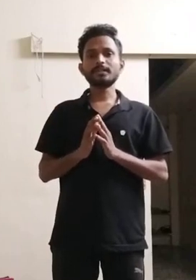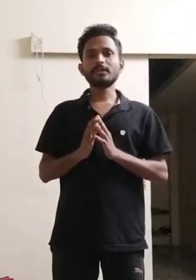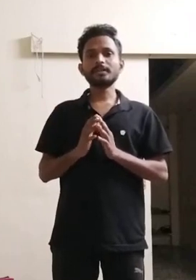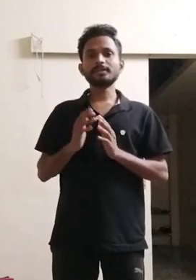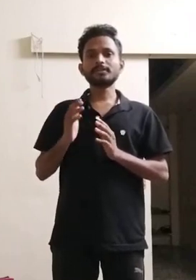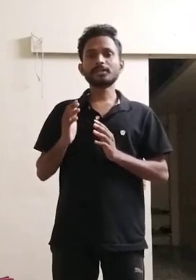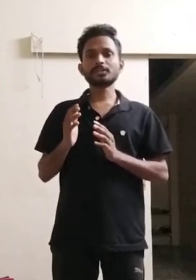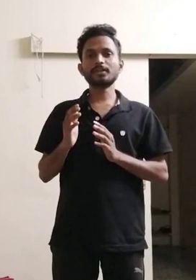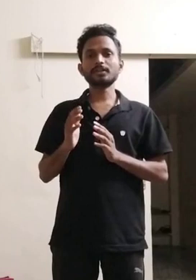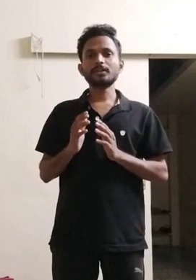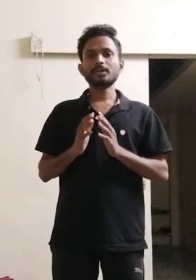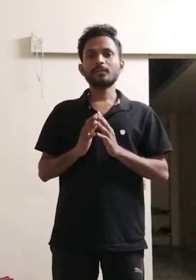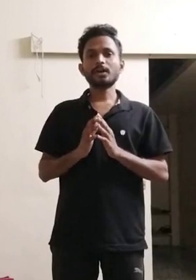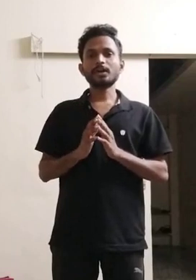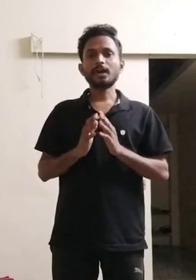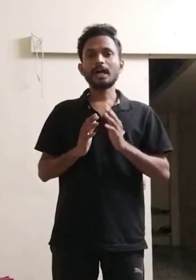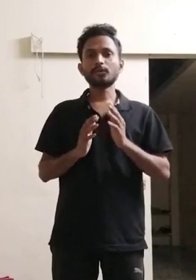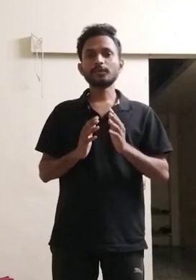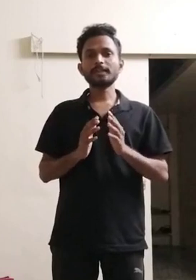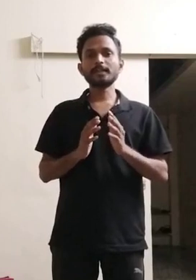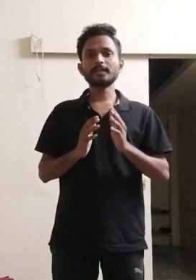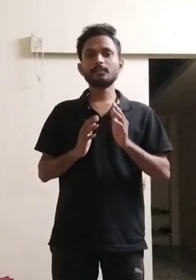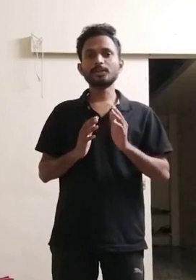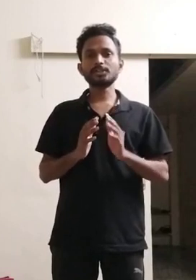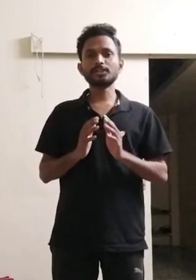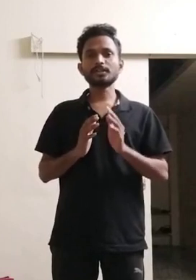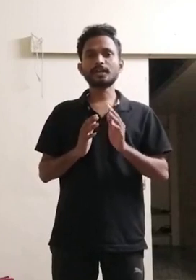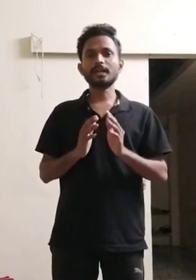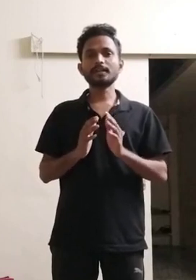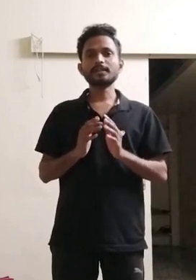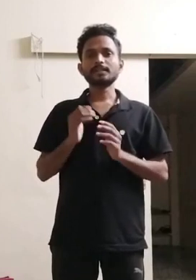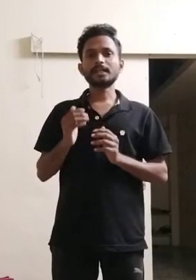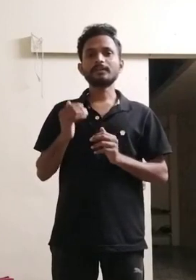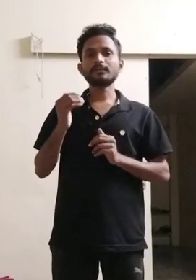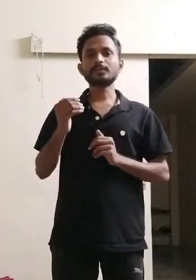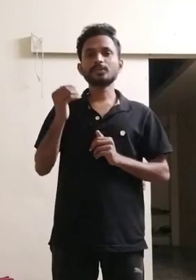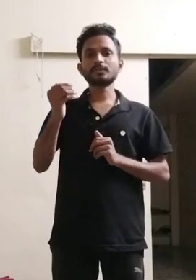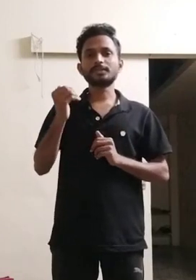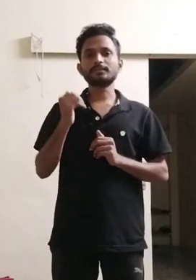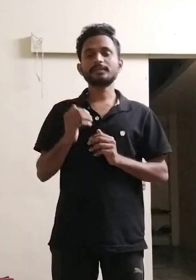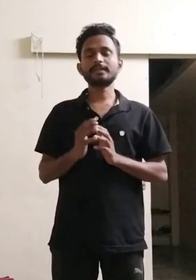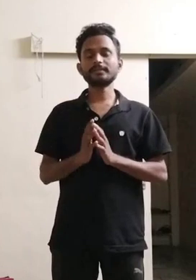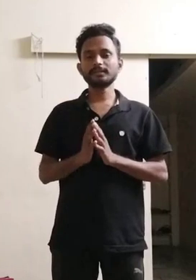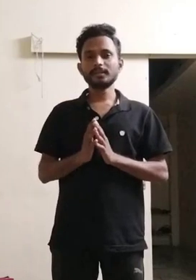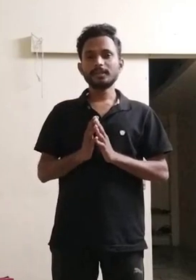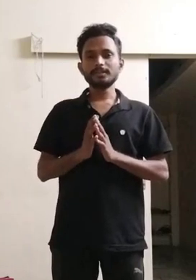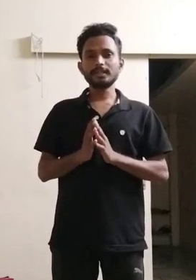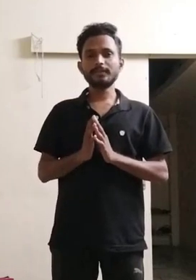of instruction for hypothetical machine called Java virtual machine, that is JVM.